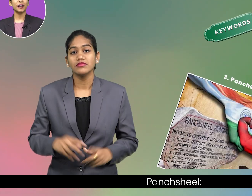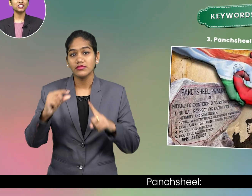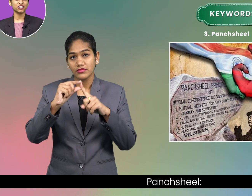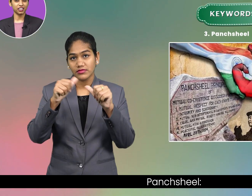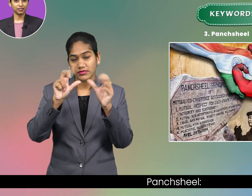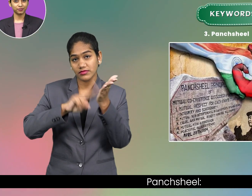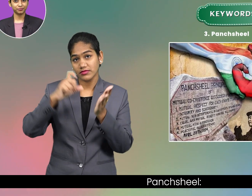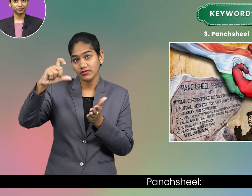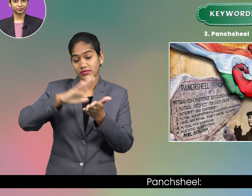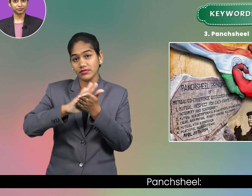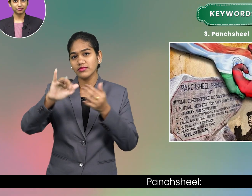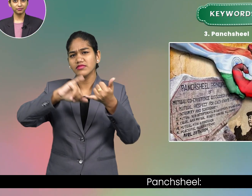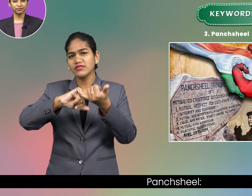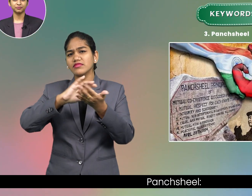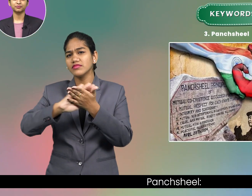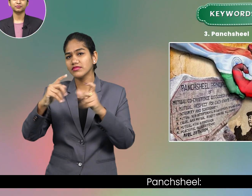Panchsheel.